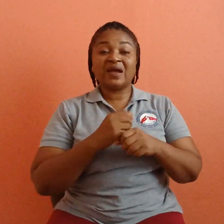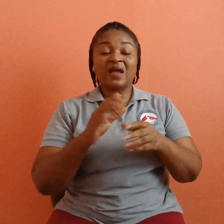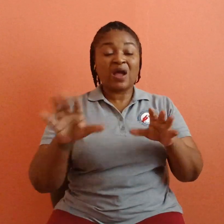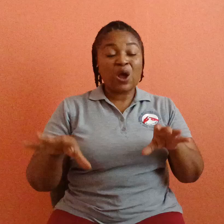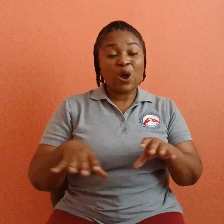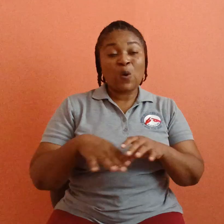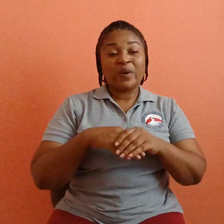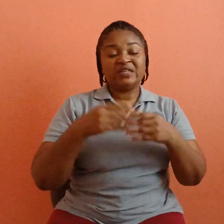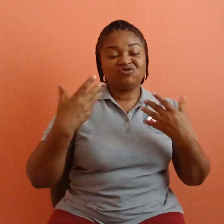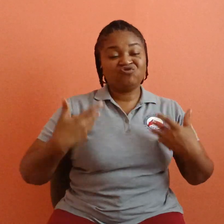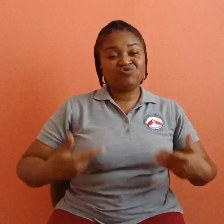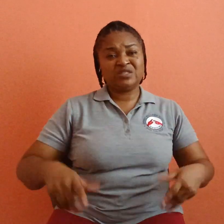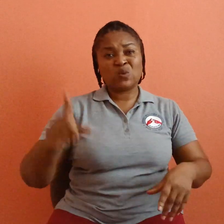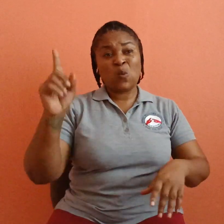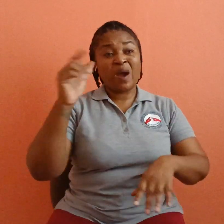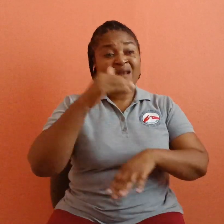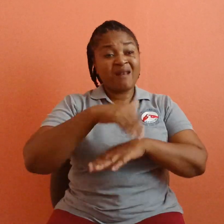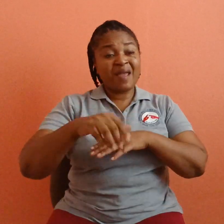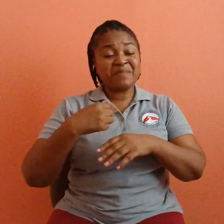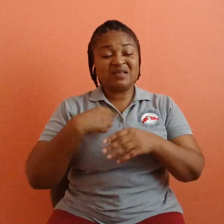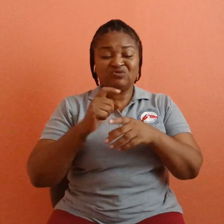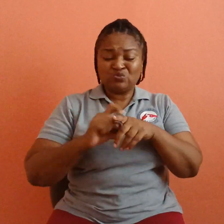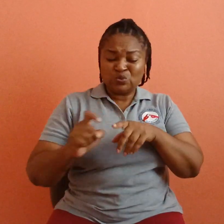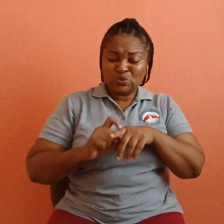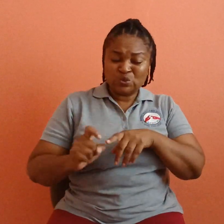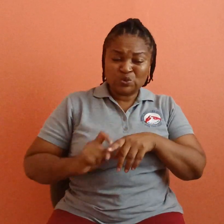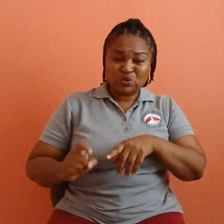night, you can speak about that.